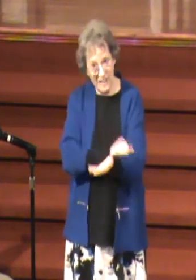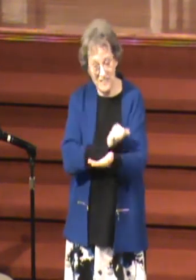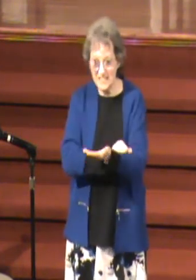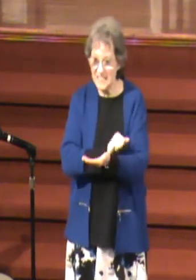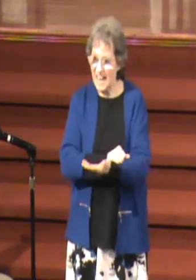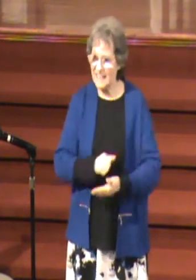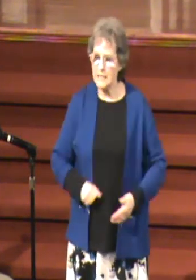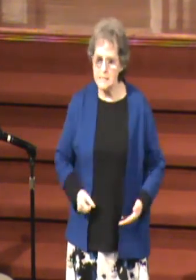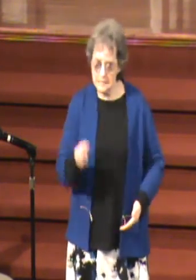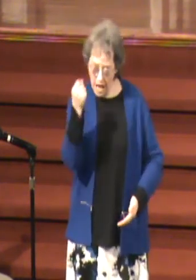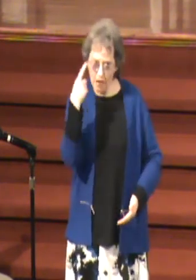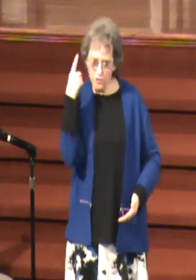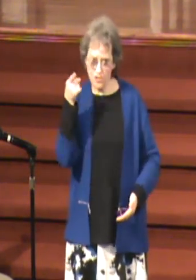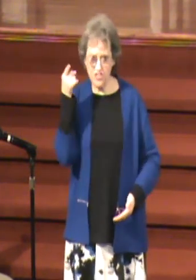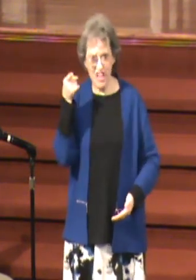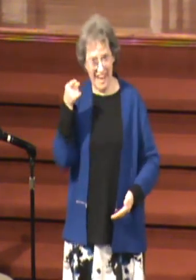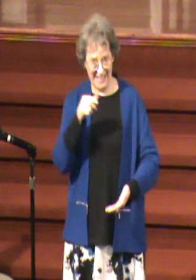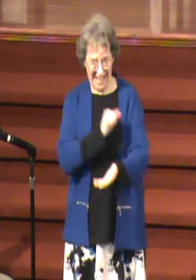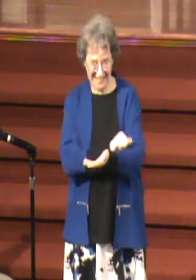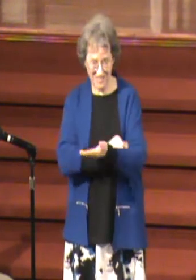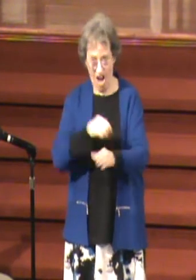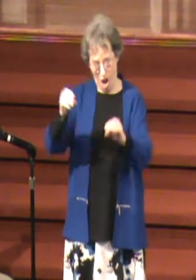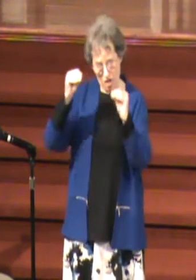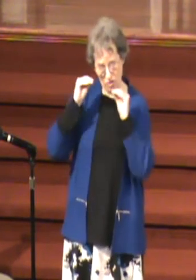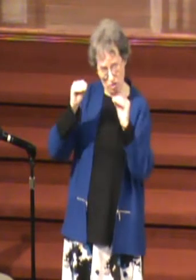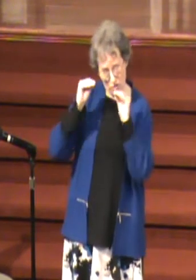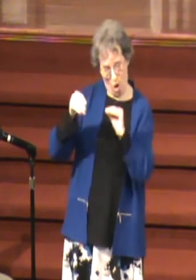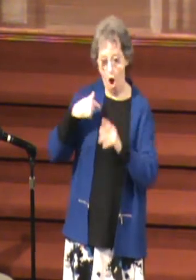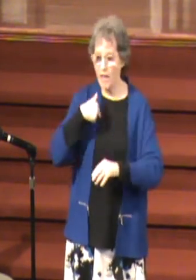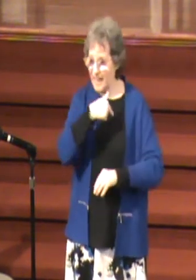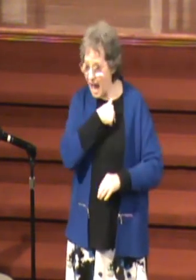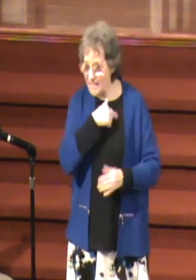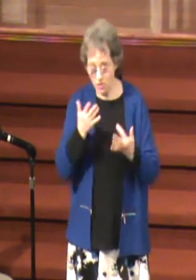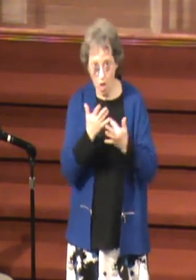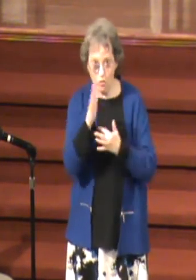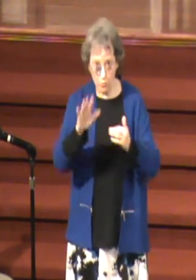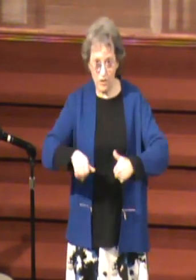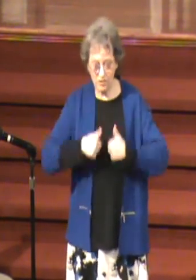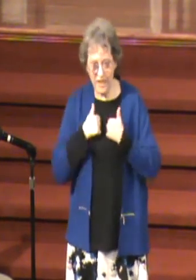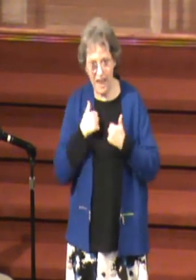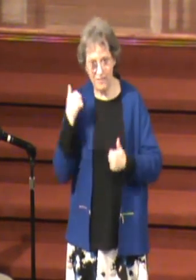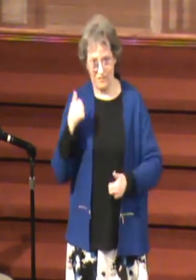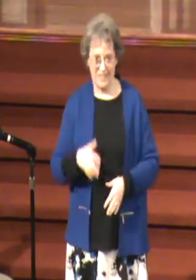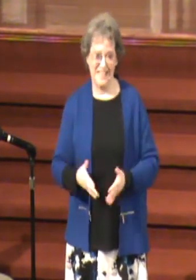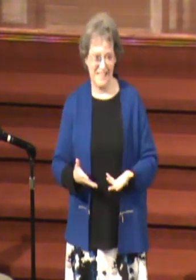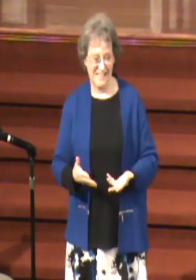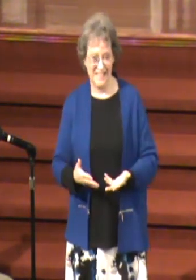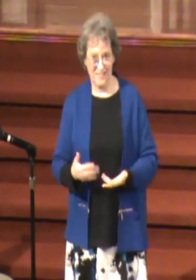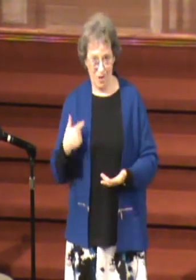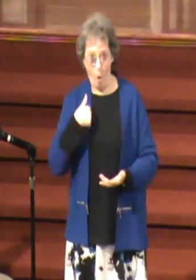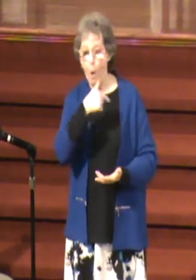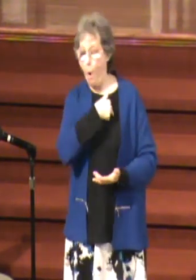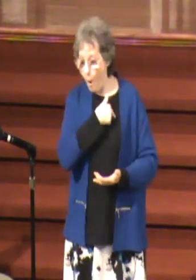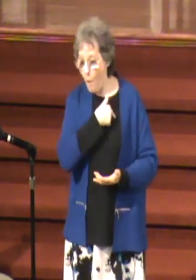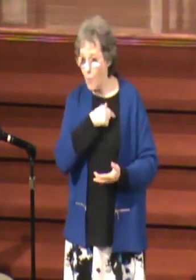life and leave this place today realizing that we can light up a room with our